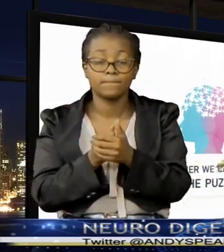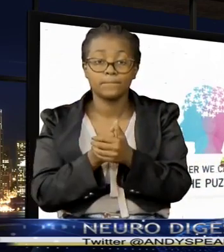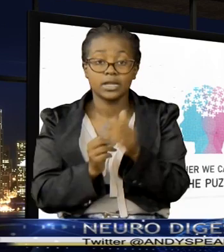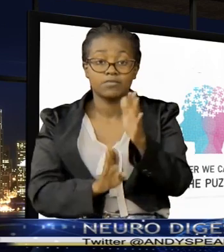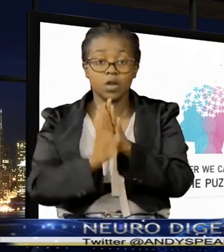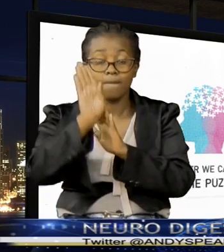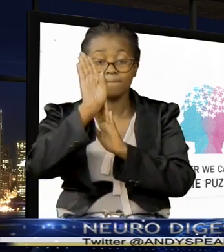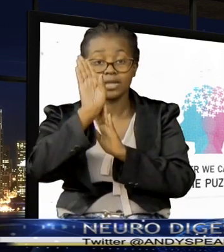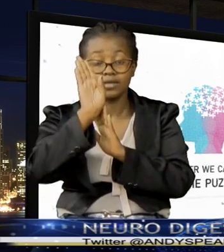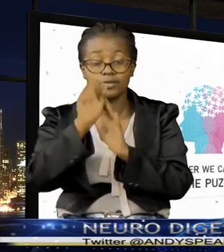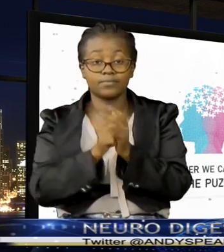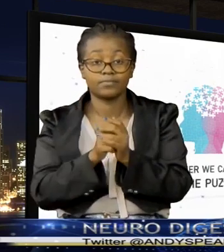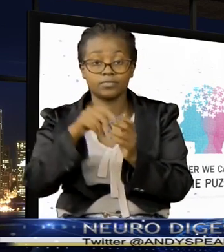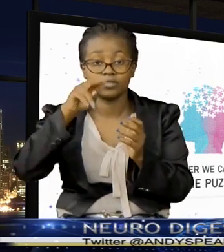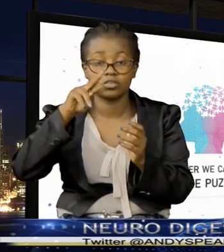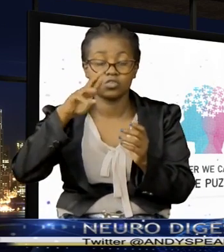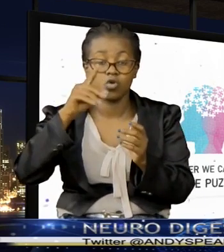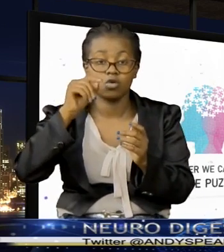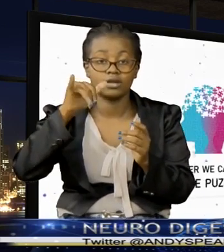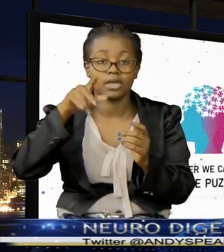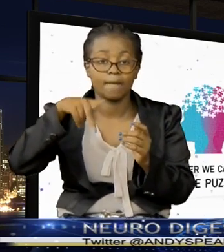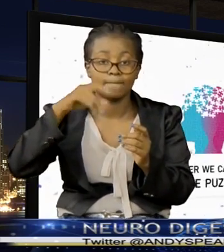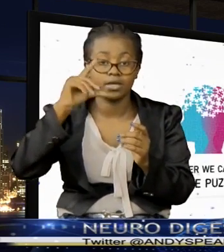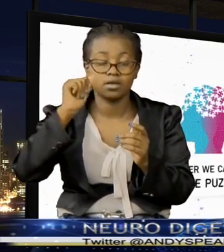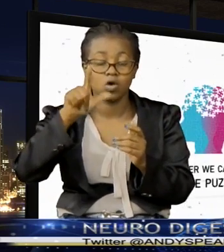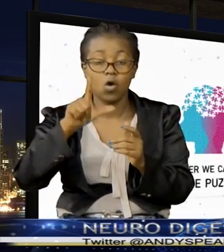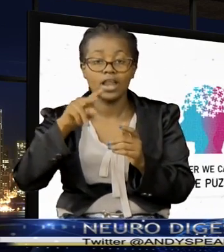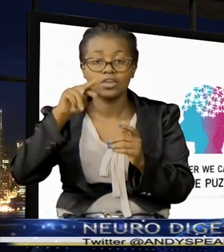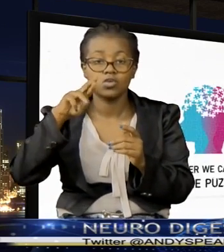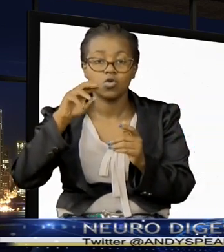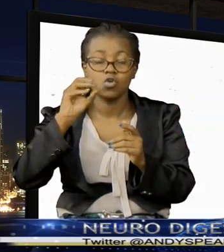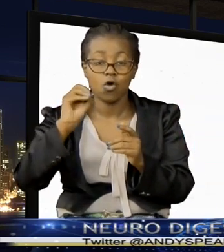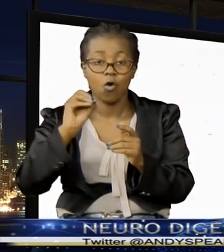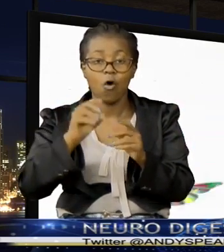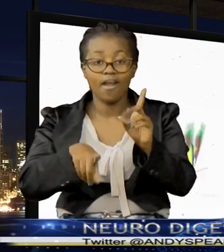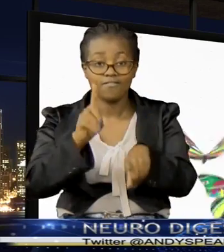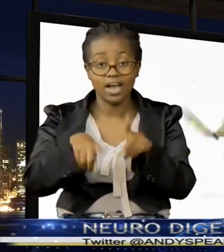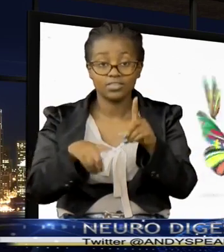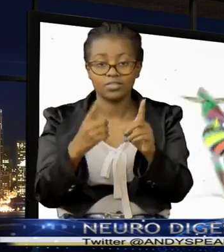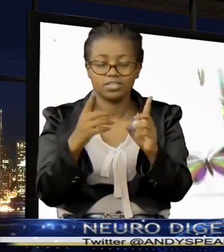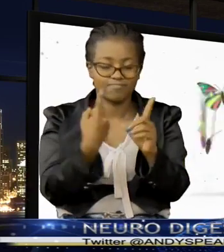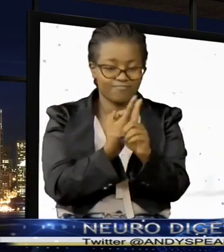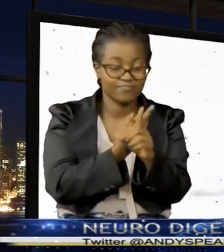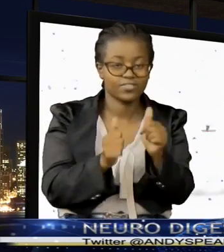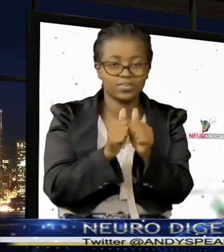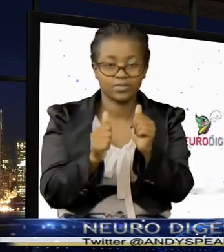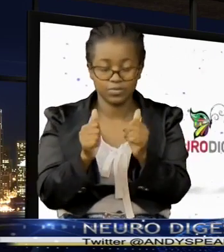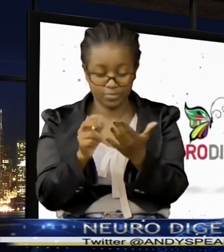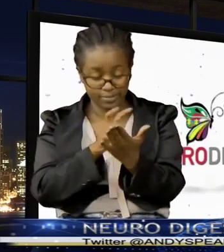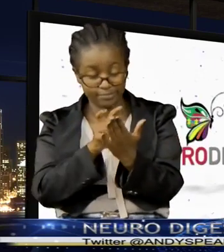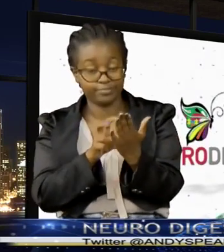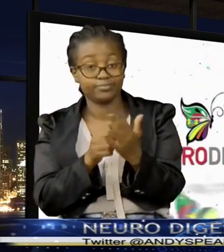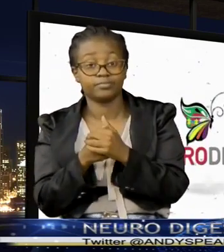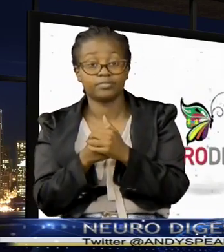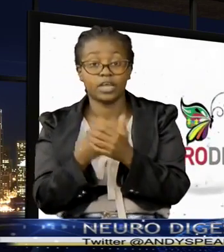we might be saying a lot, neurotypical and neurodiverse. Those will be the comparisons that we'll be looking at. And